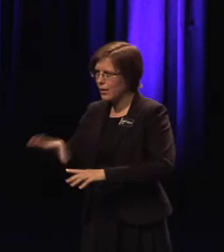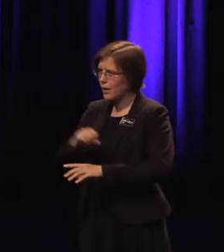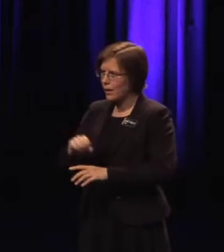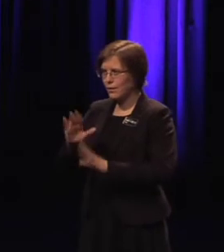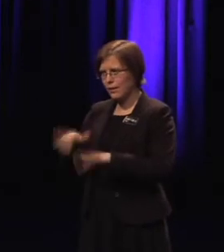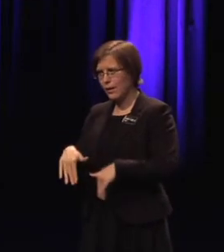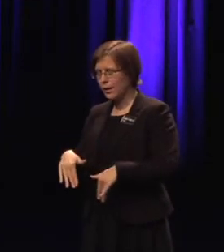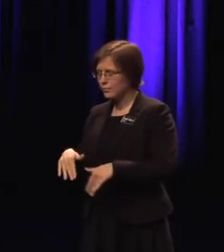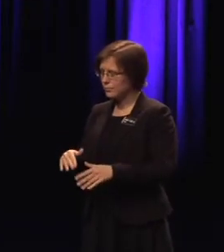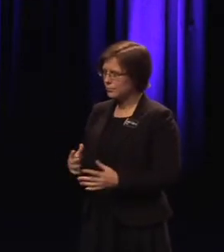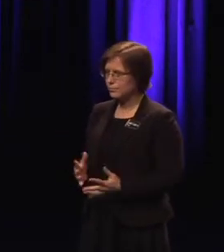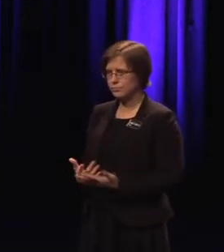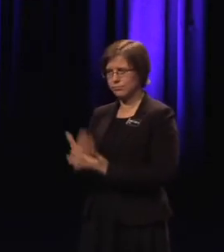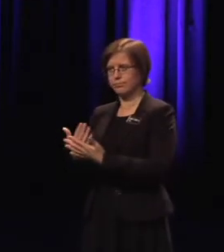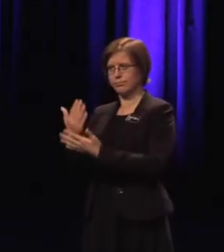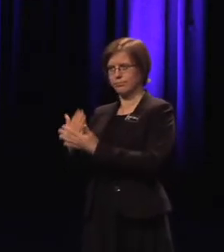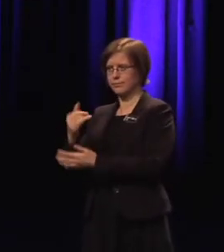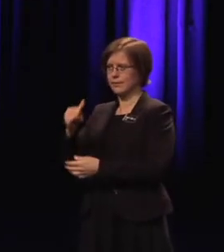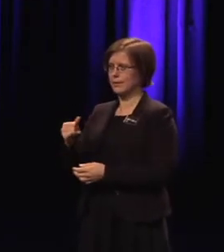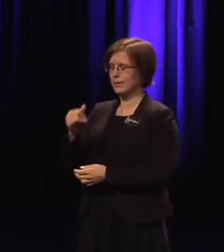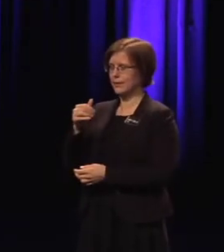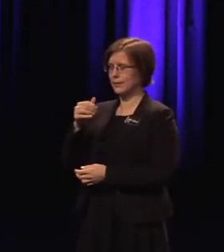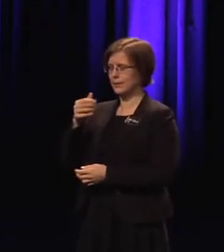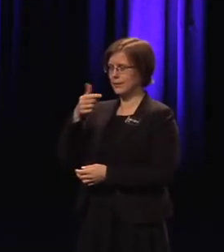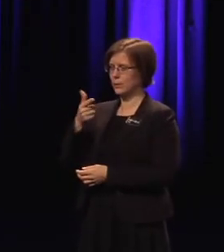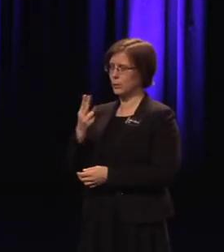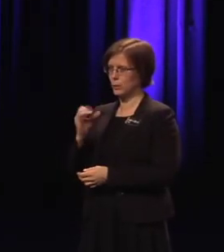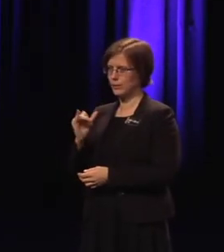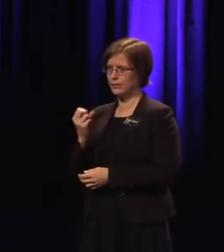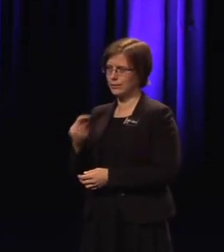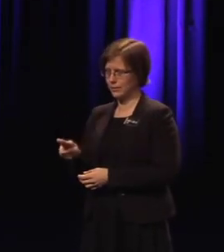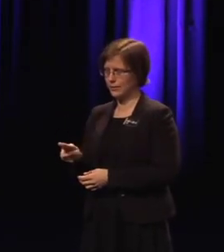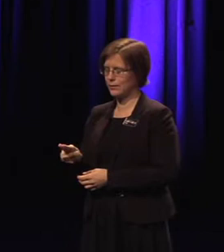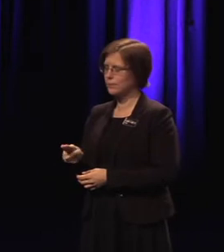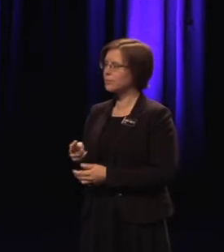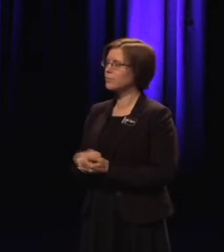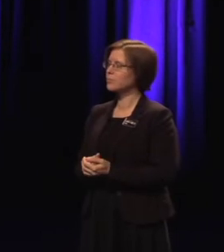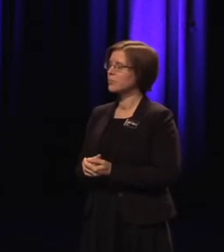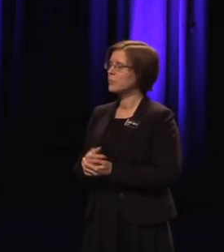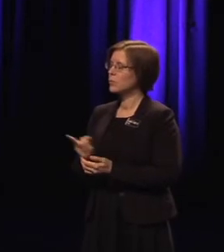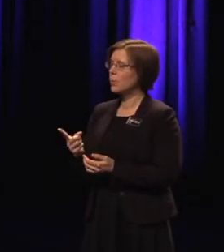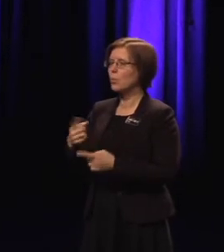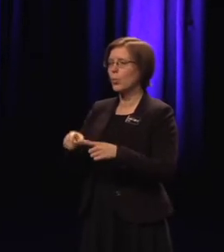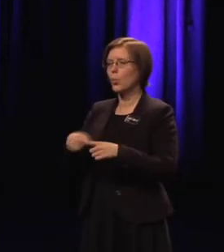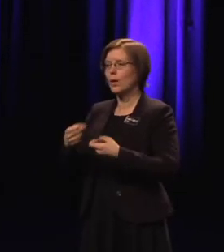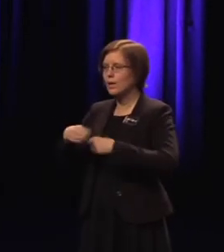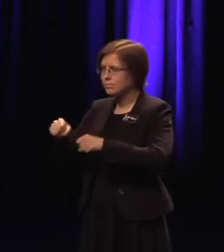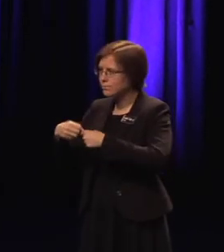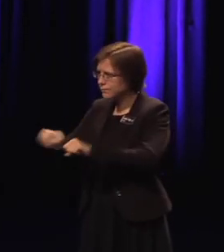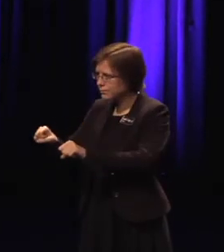years in Tunisia, across the region and beyond. The actions,